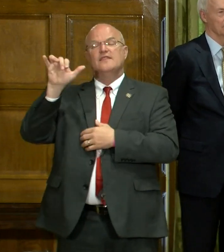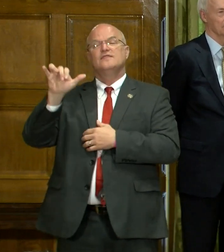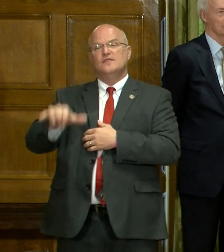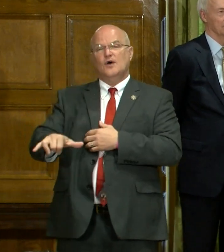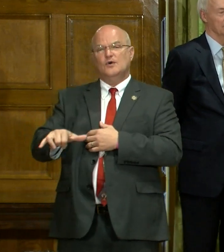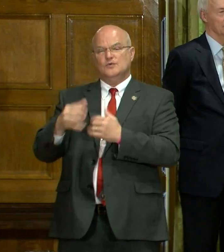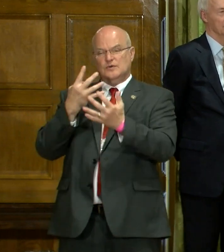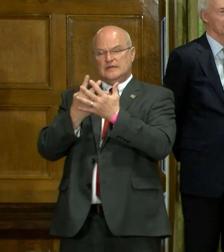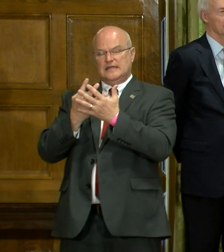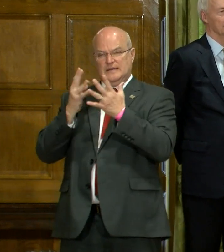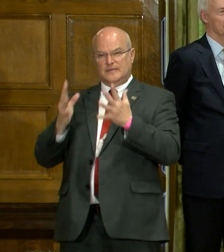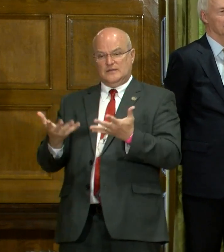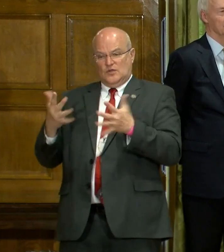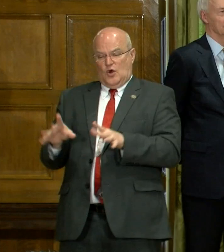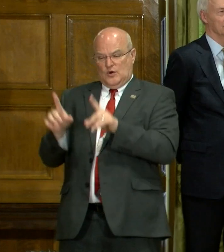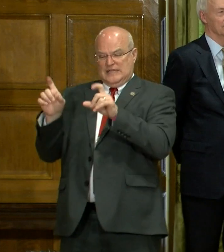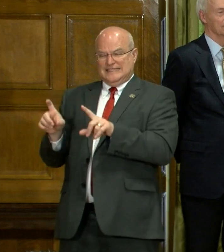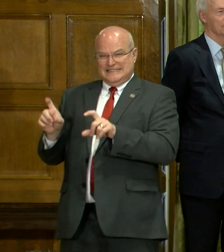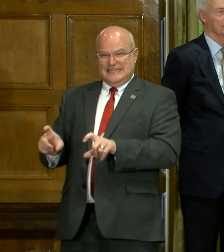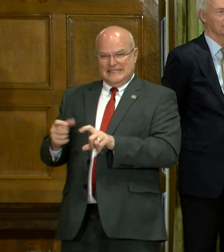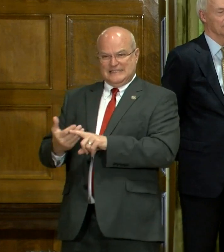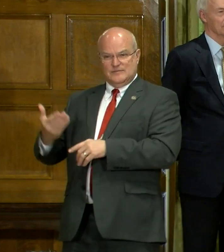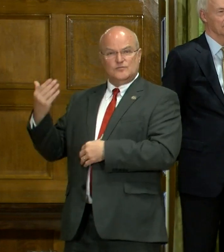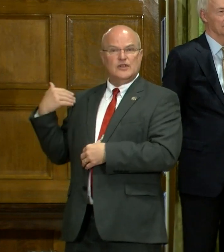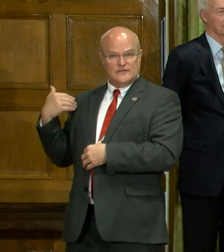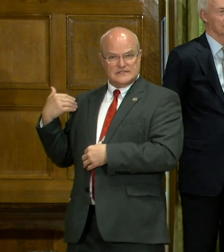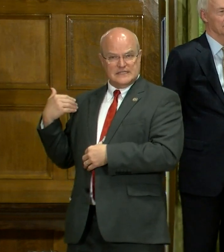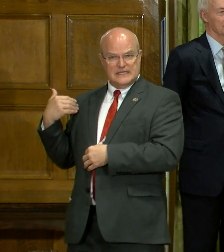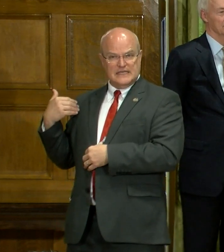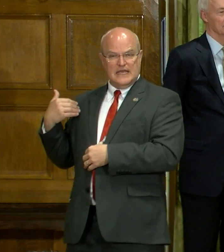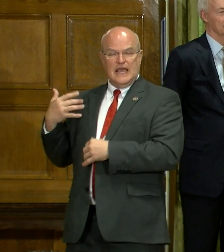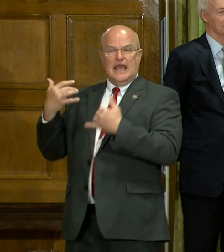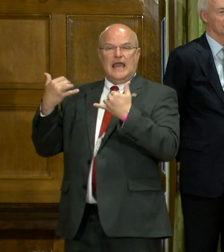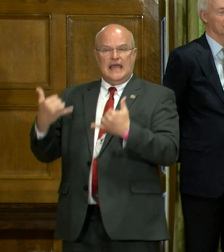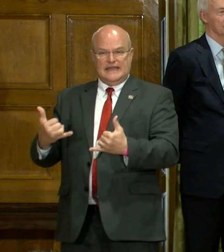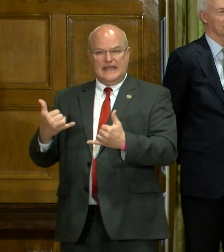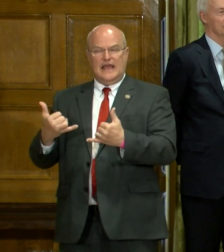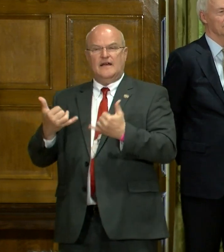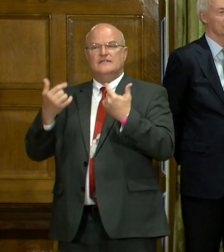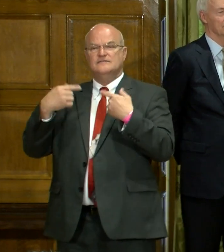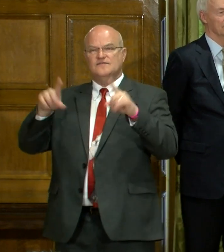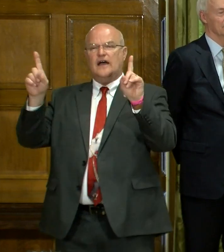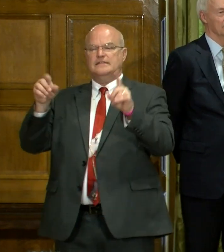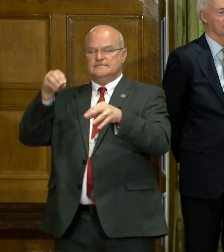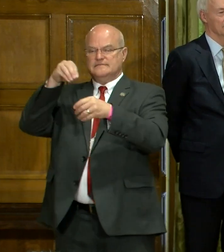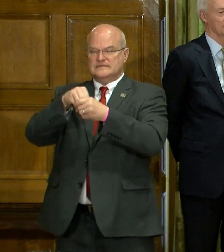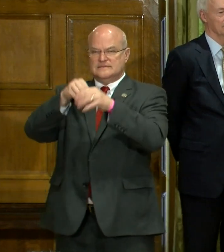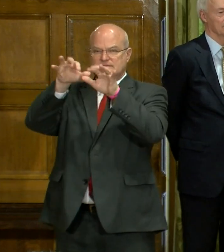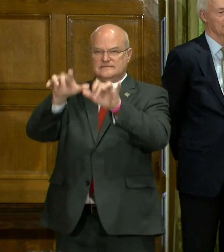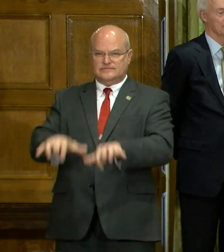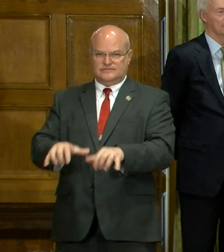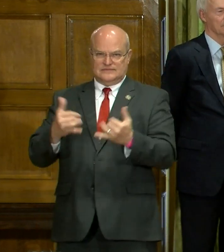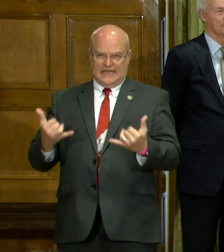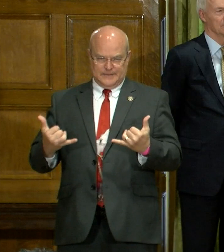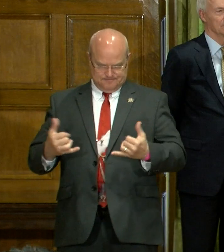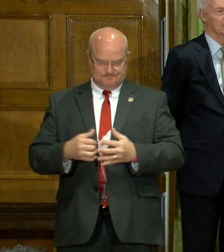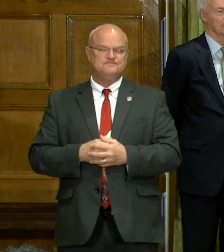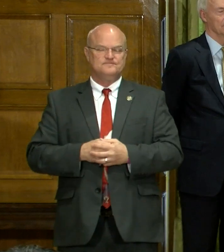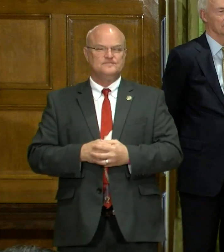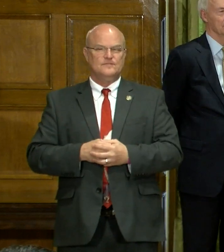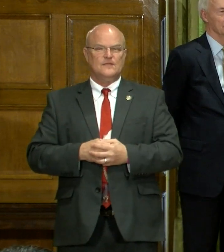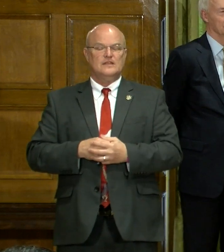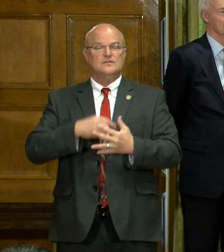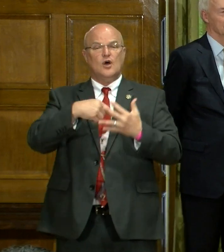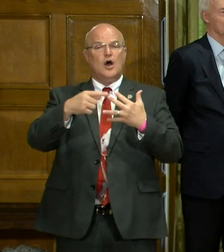were inmates who were already tested previously and just are finally entered in our system properly.